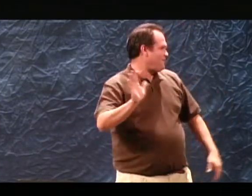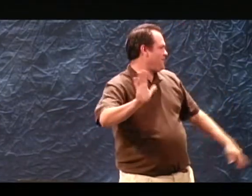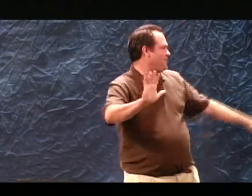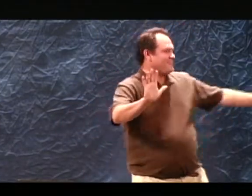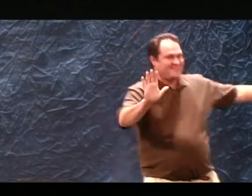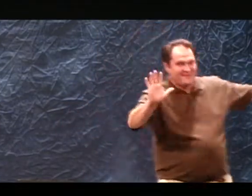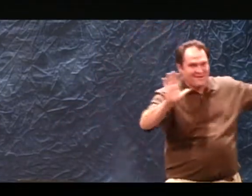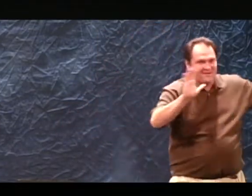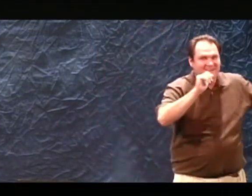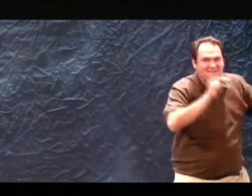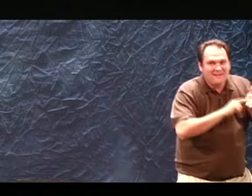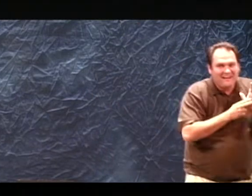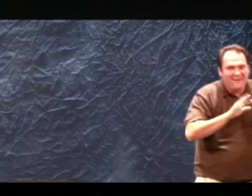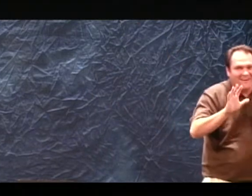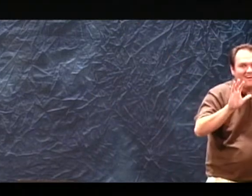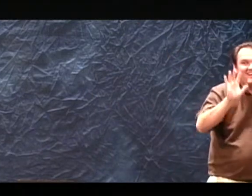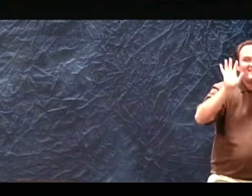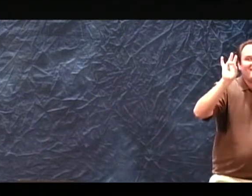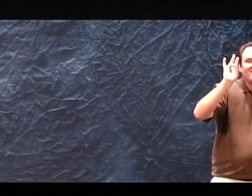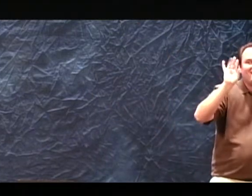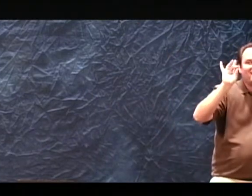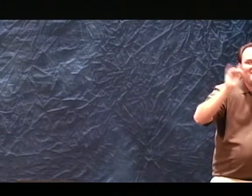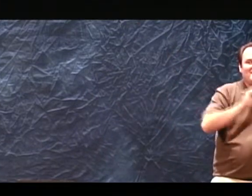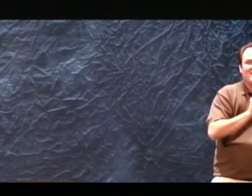interesting right we need more than we get rid of the